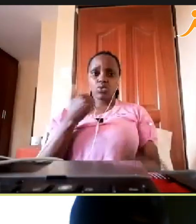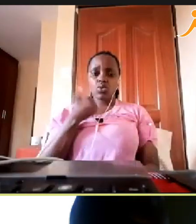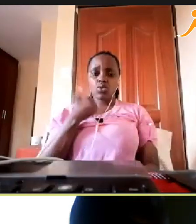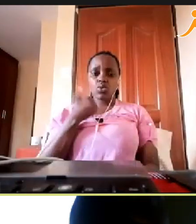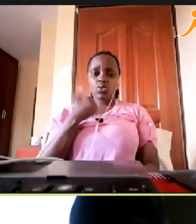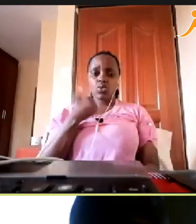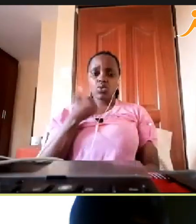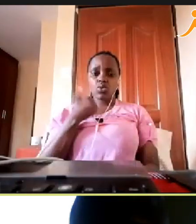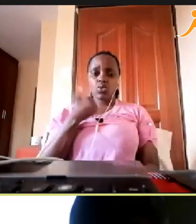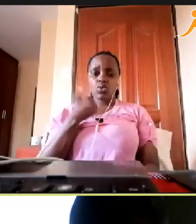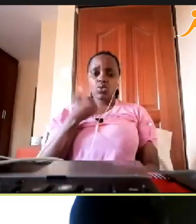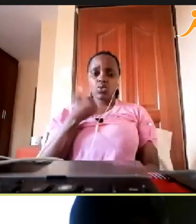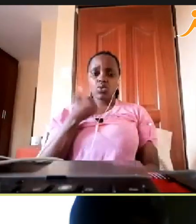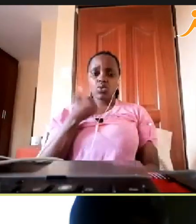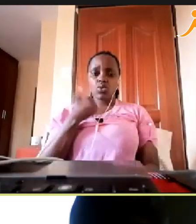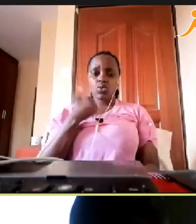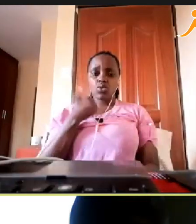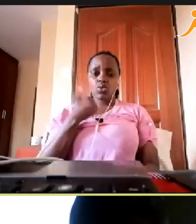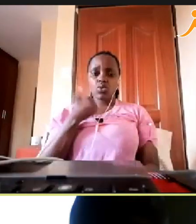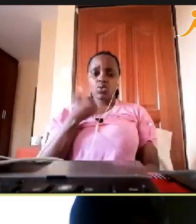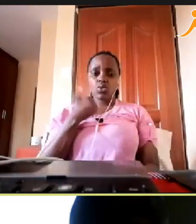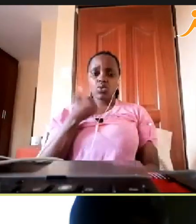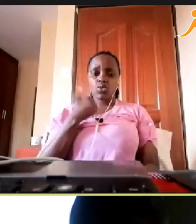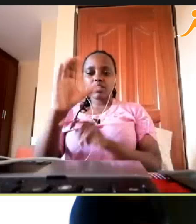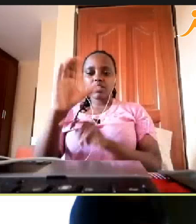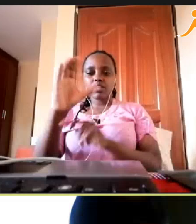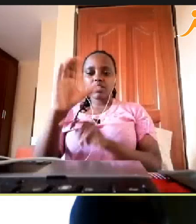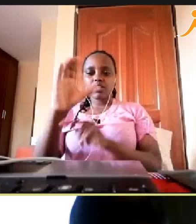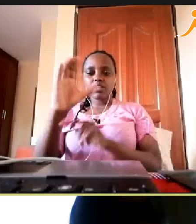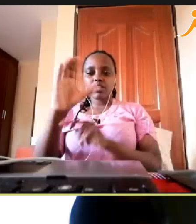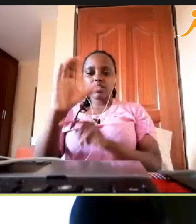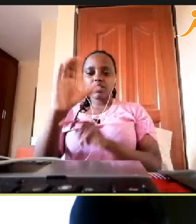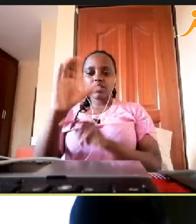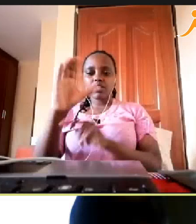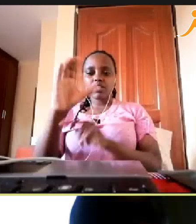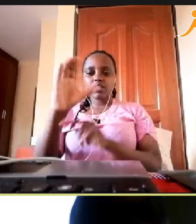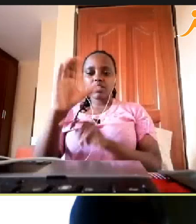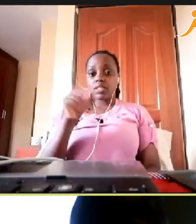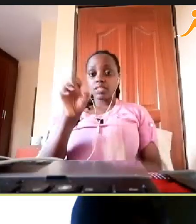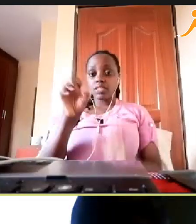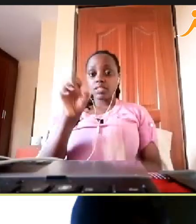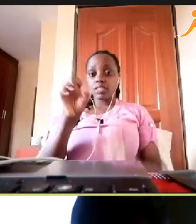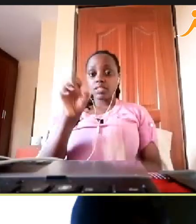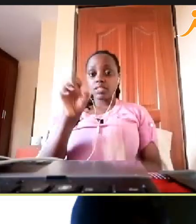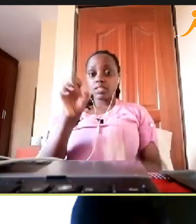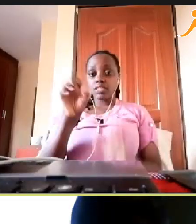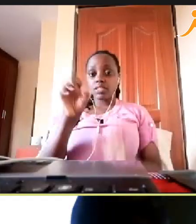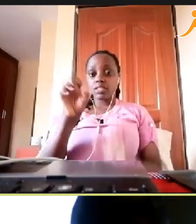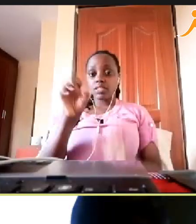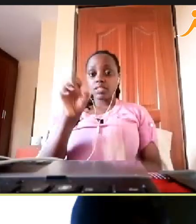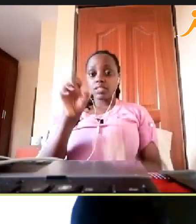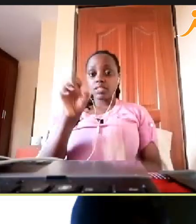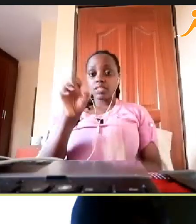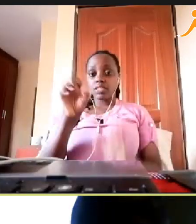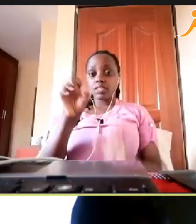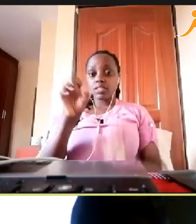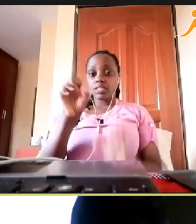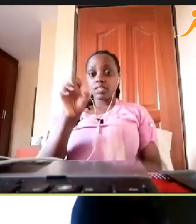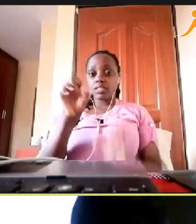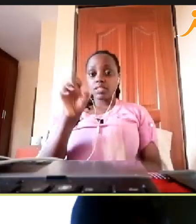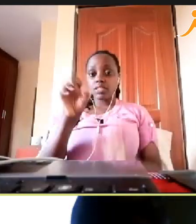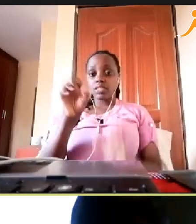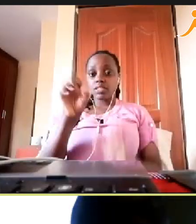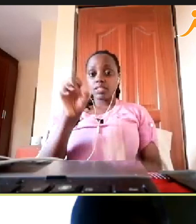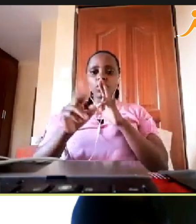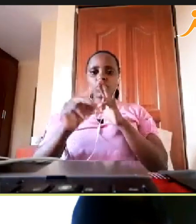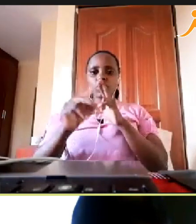clearly outlined process so that civil society organizations can be aware that the state is in the process of writing